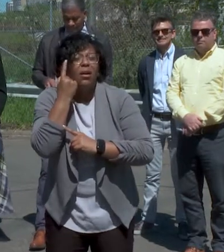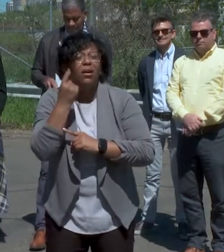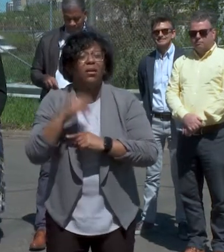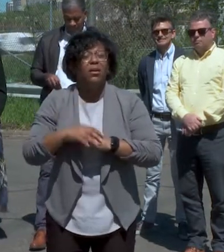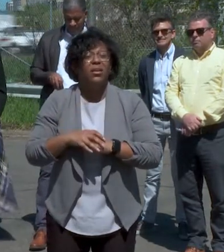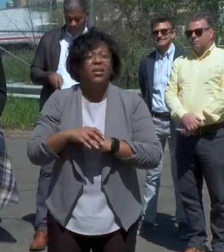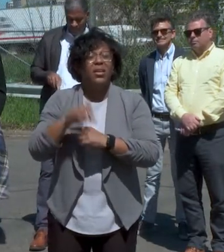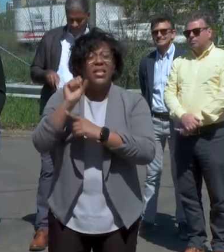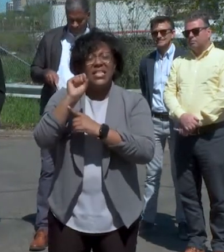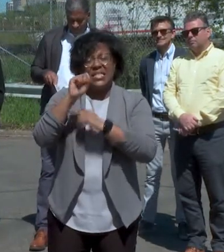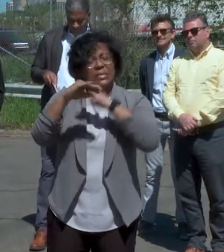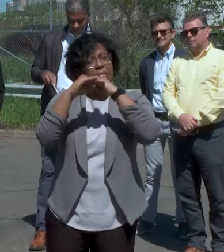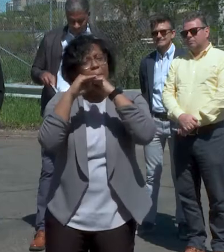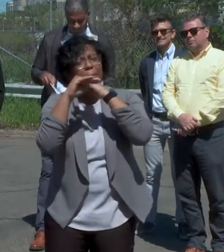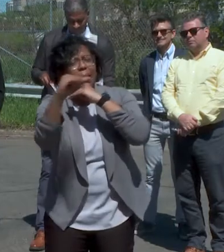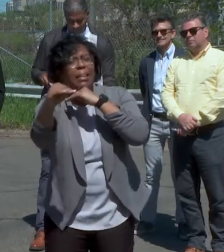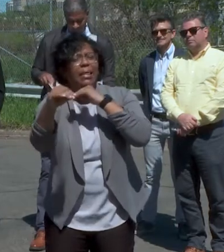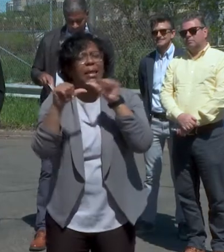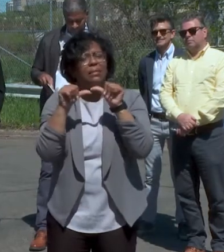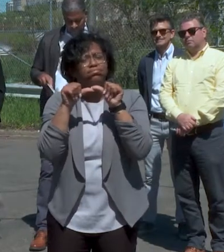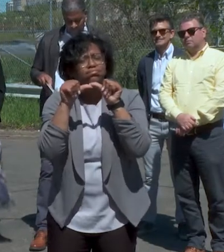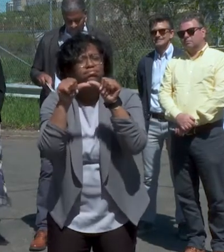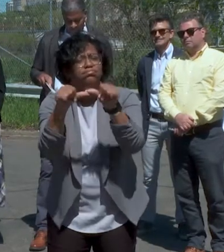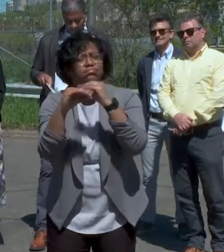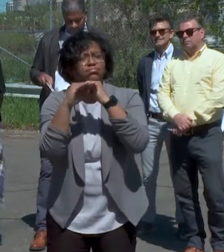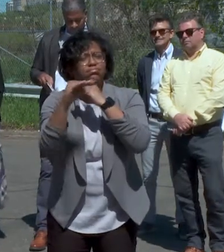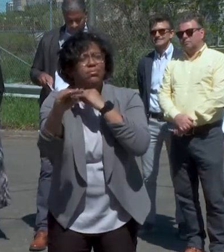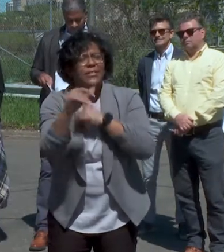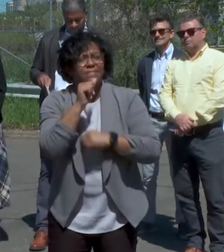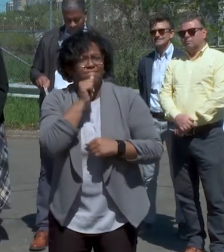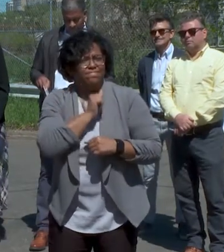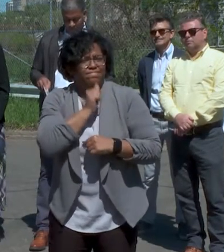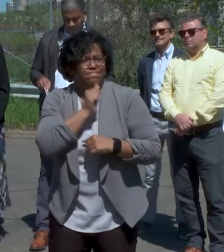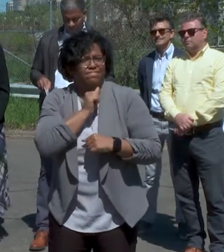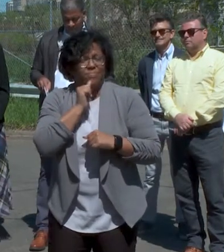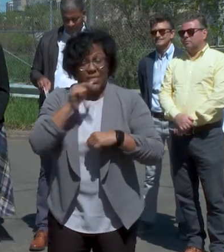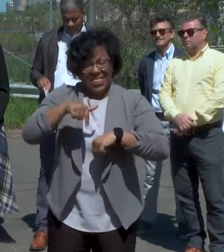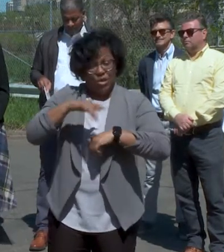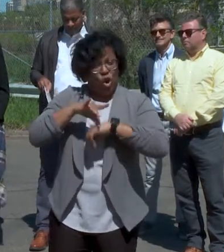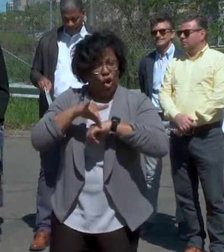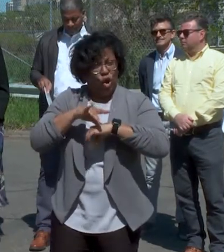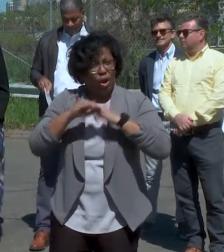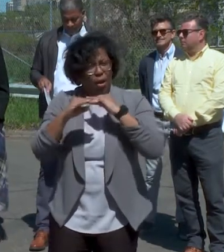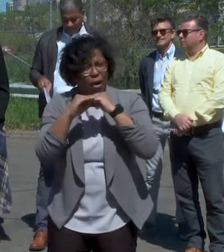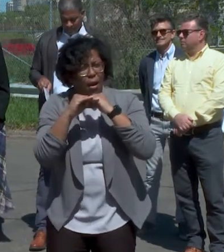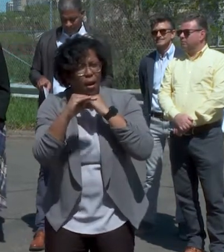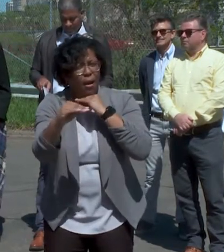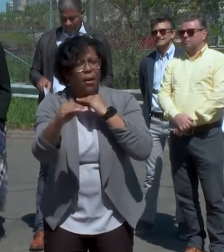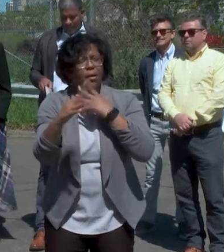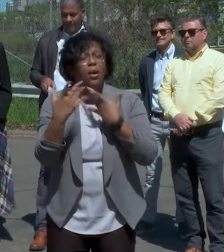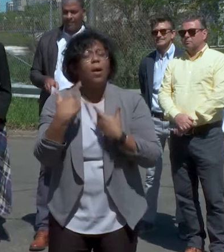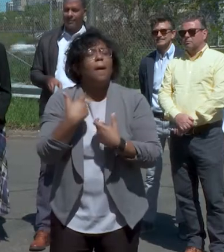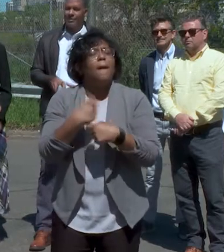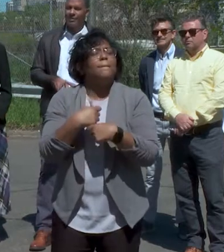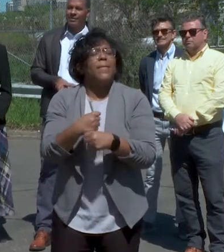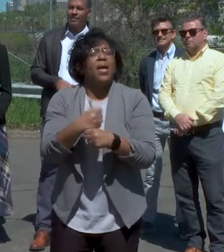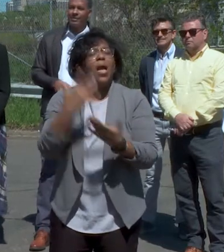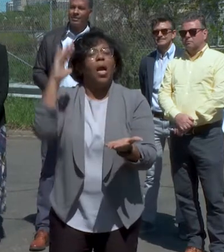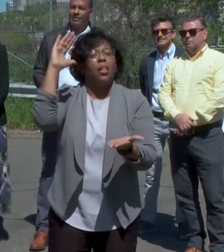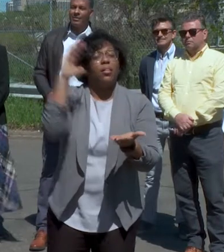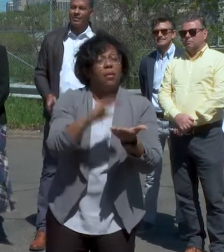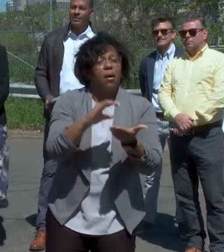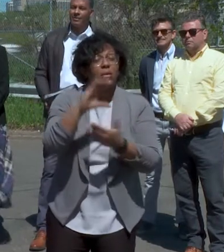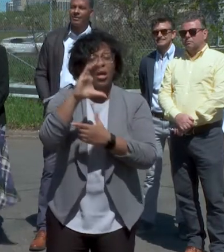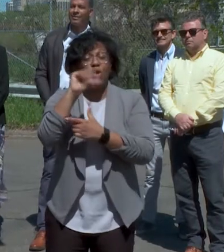often think about doing less. In other words, you think about producing less of a carbon footprint, having less